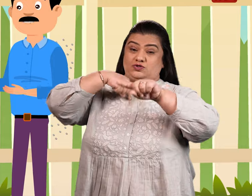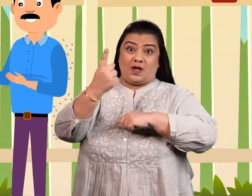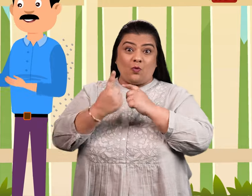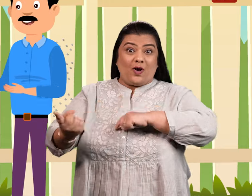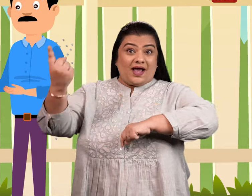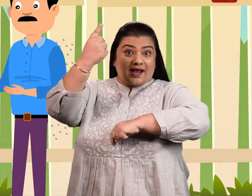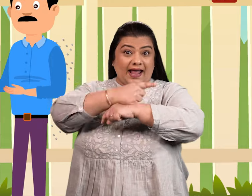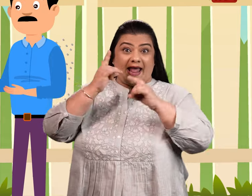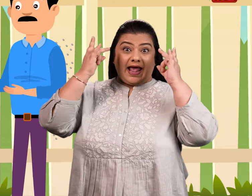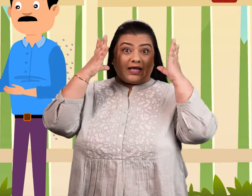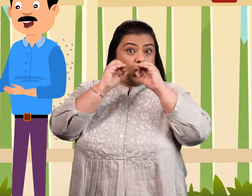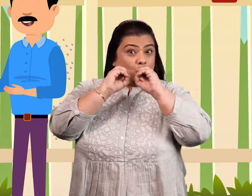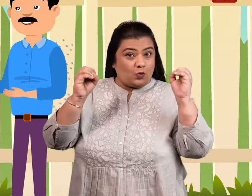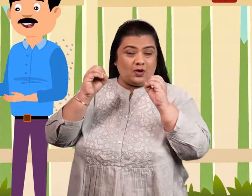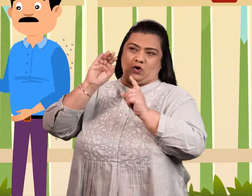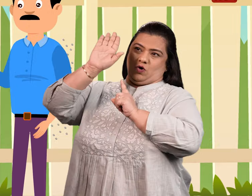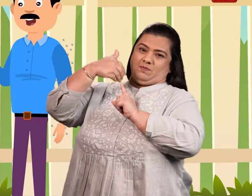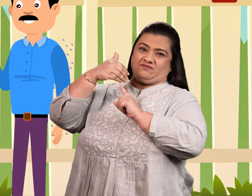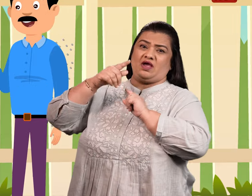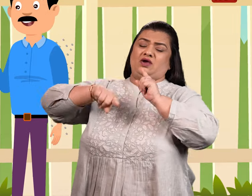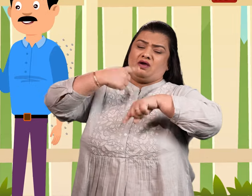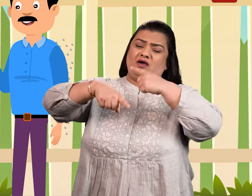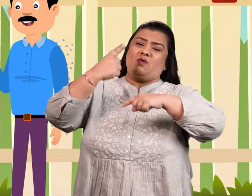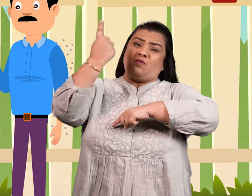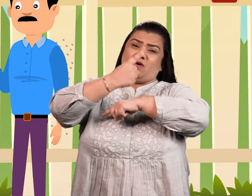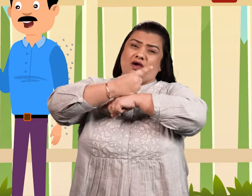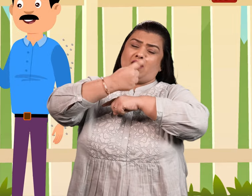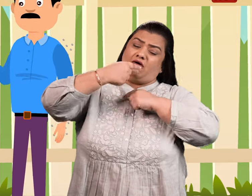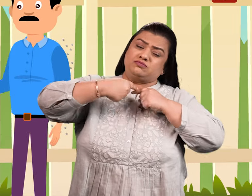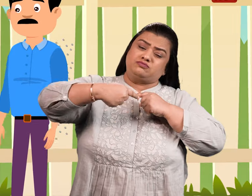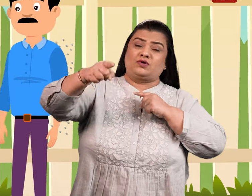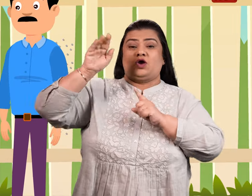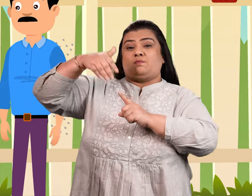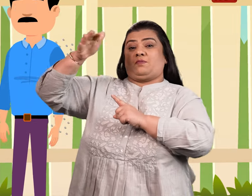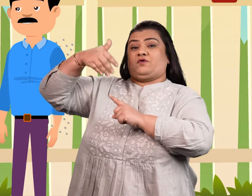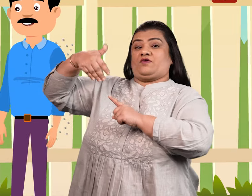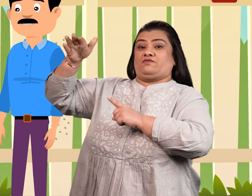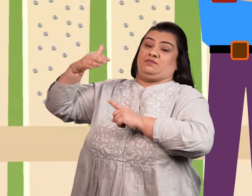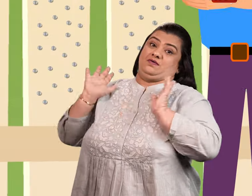fence. Like this, he can remove one nail if he does not get angry.